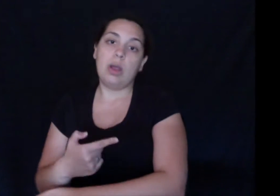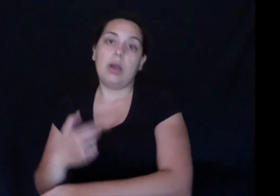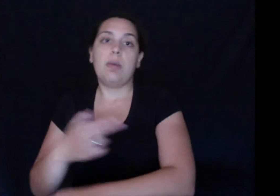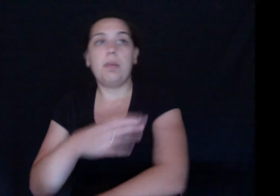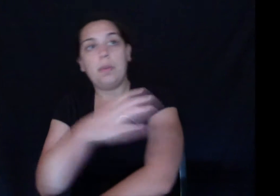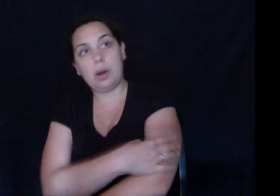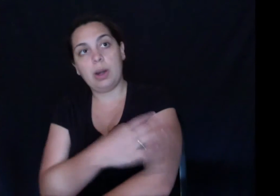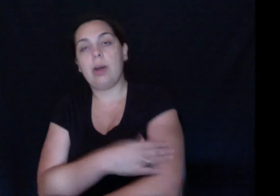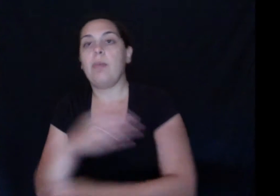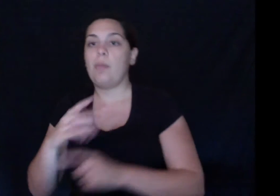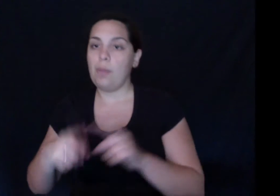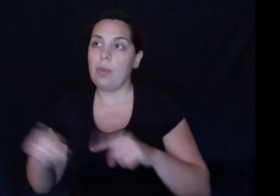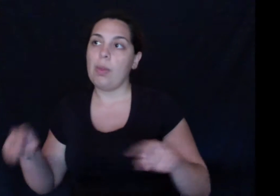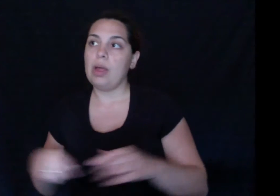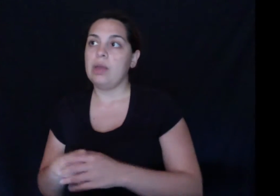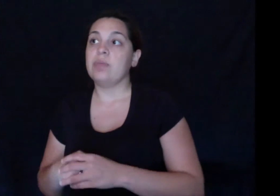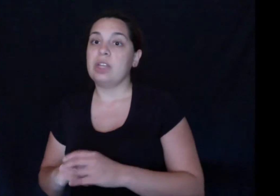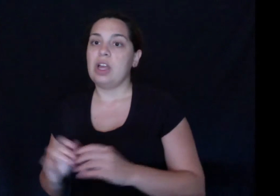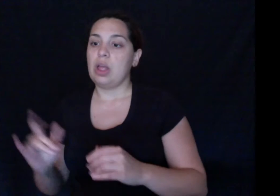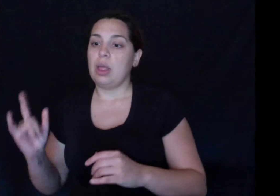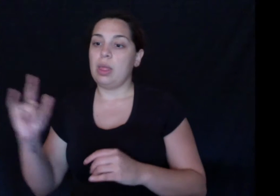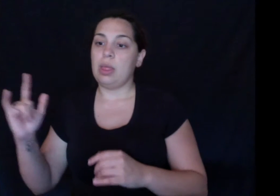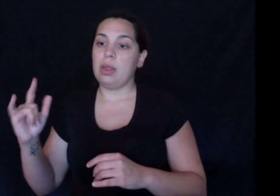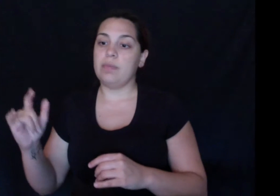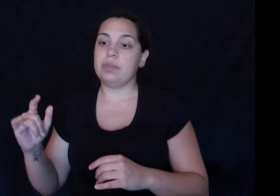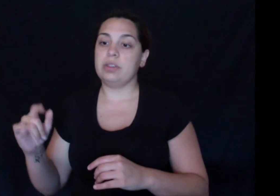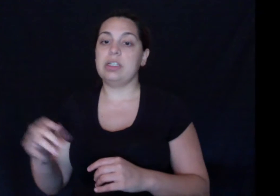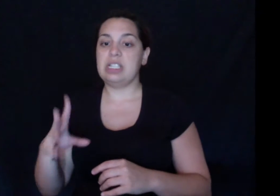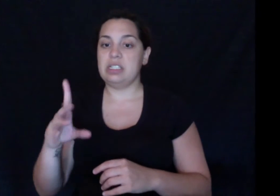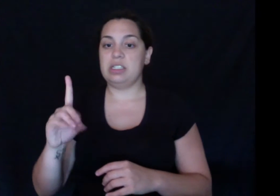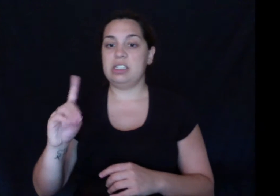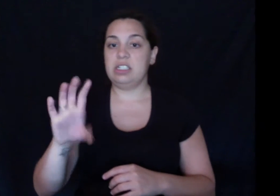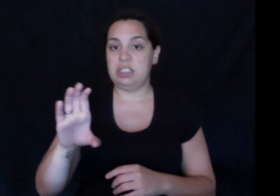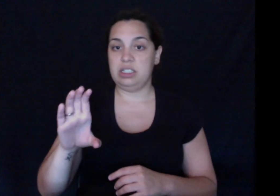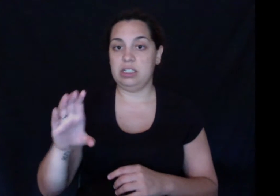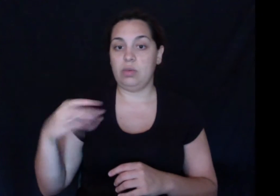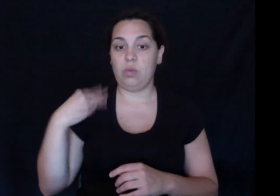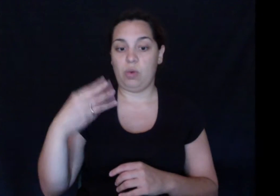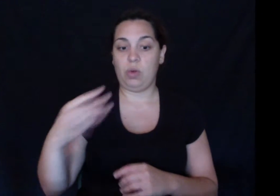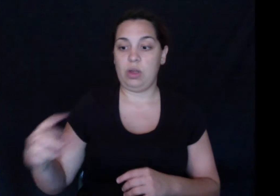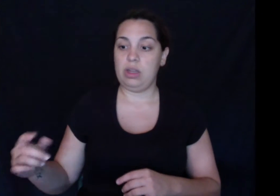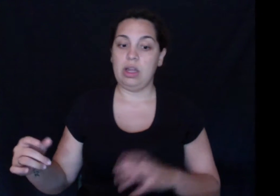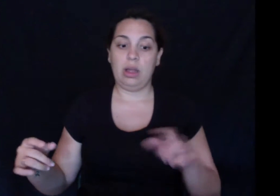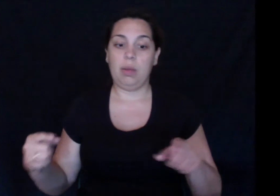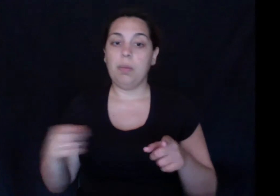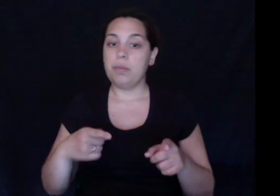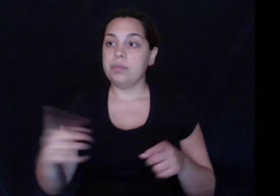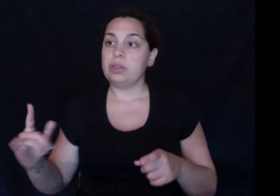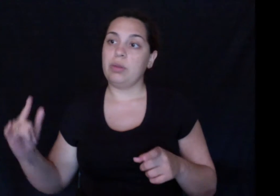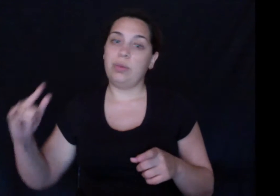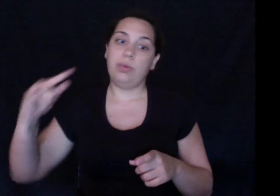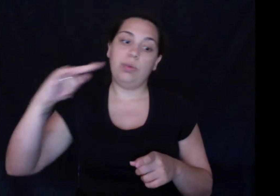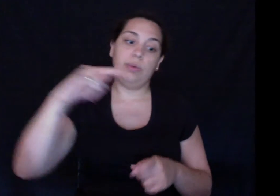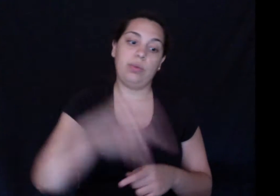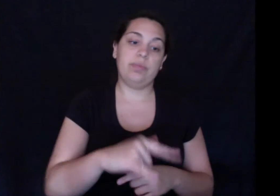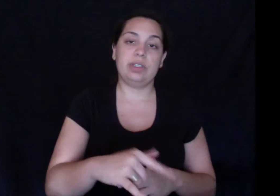As we also saw with James Harrison, heroes don't give just because of an emotional reaction. Rather, it's almost like it's in their blood. Zach didn't even get the chance